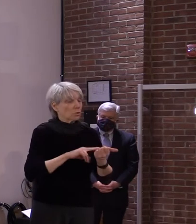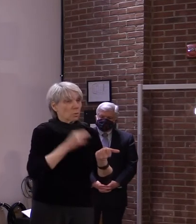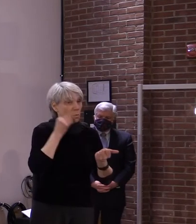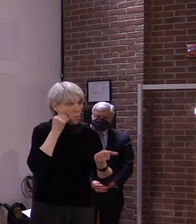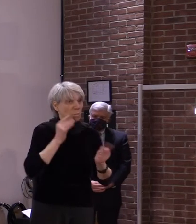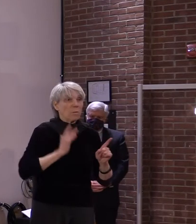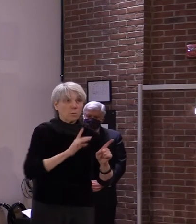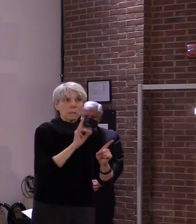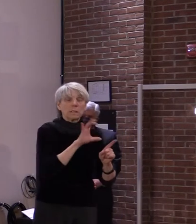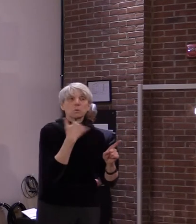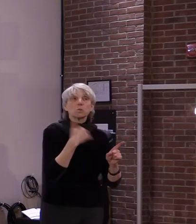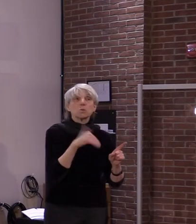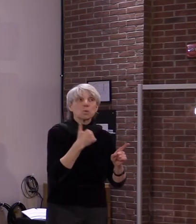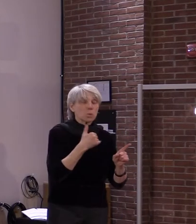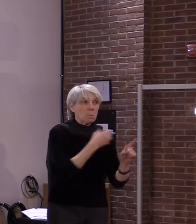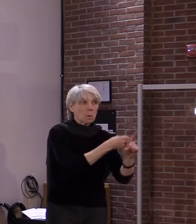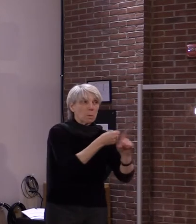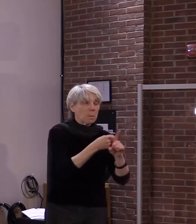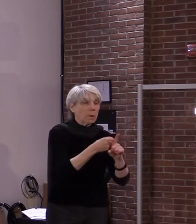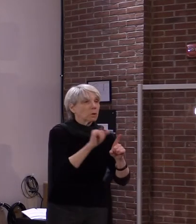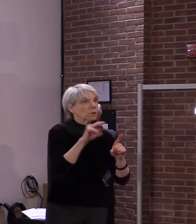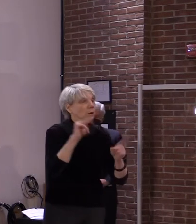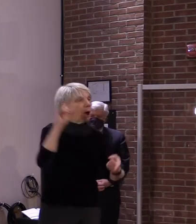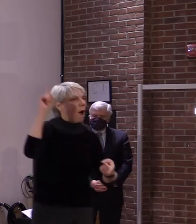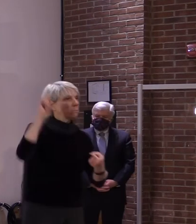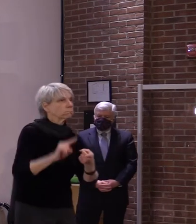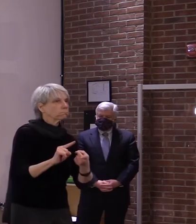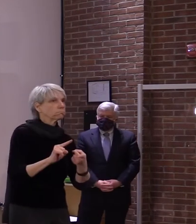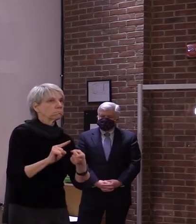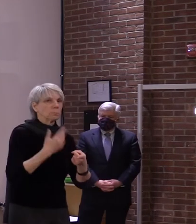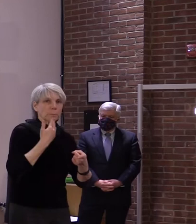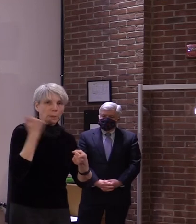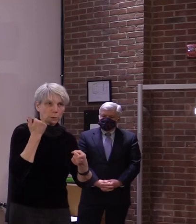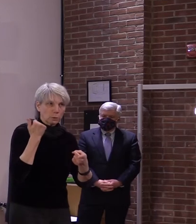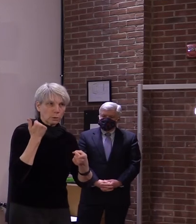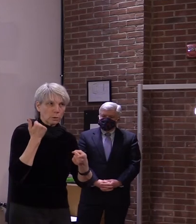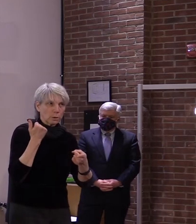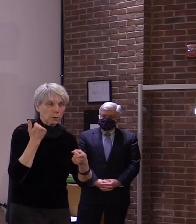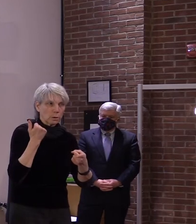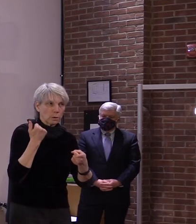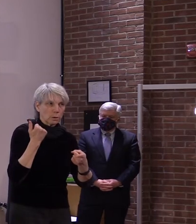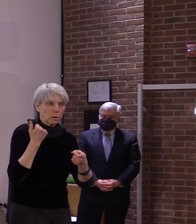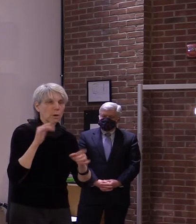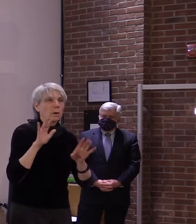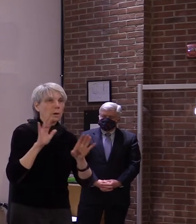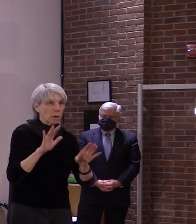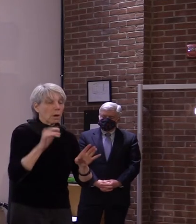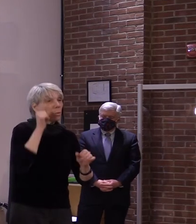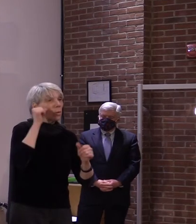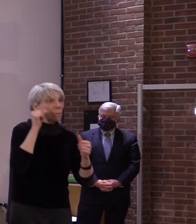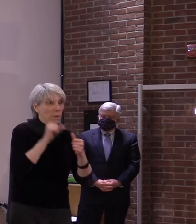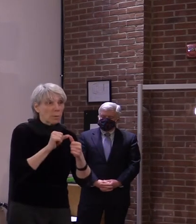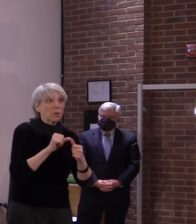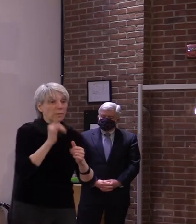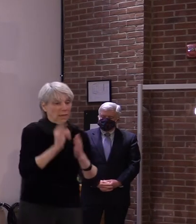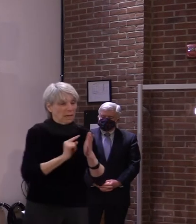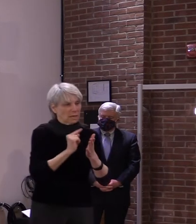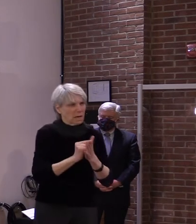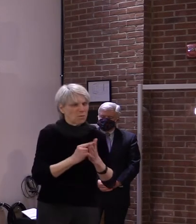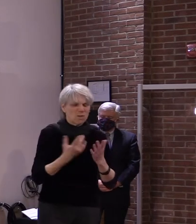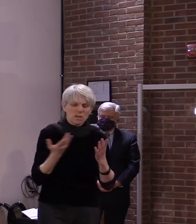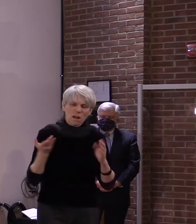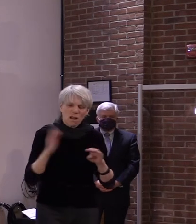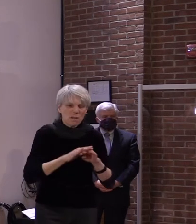december to january keep in mind this is in the setting of an even more aggressive testing strategy